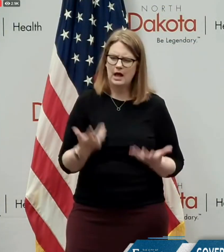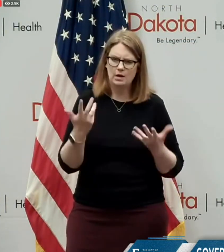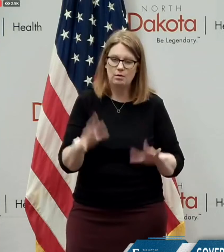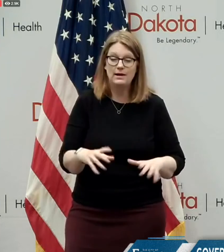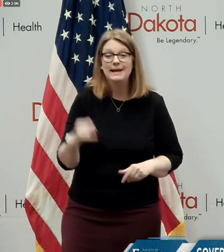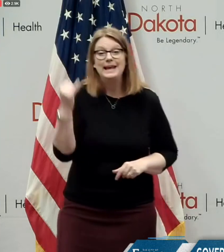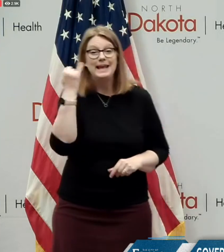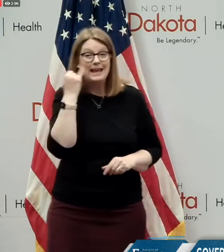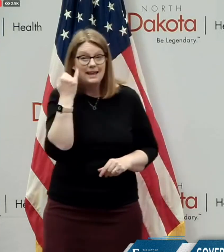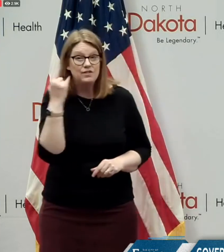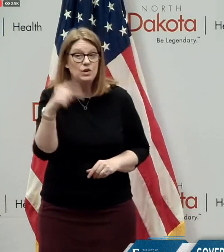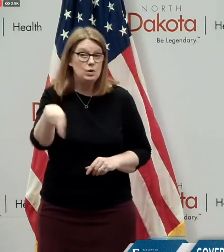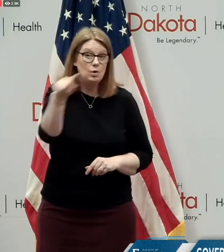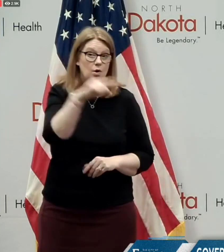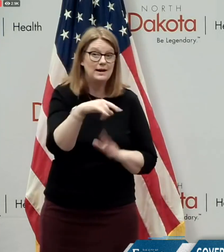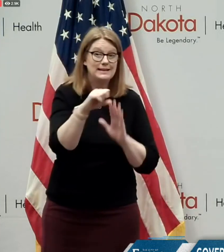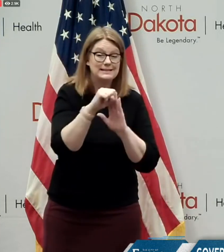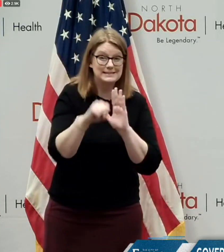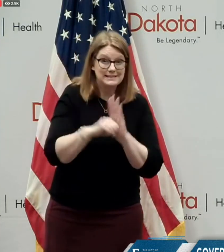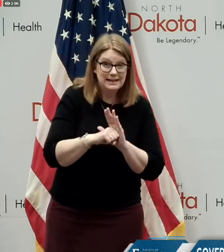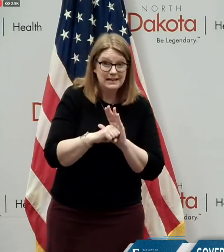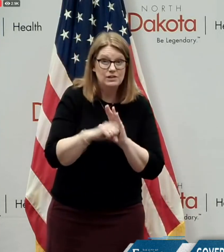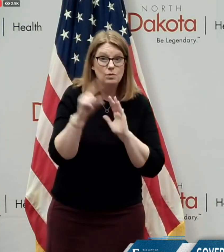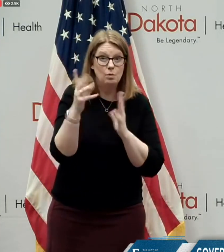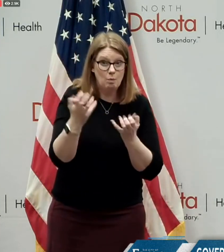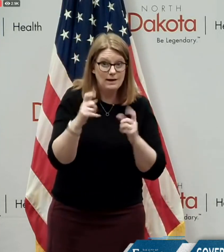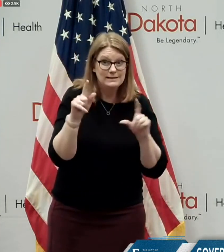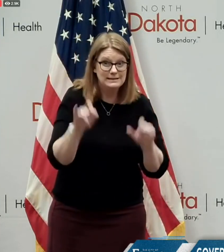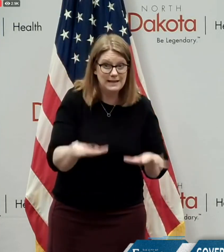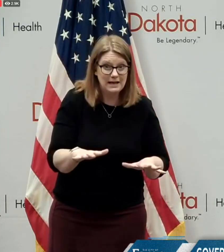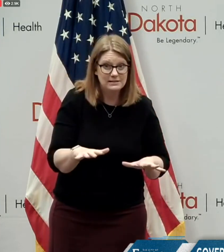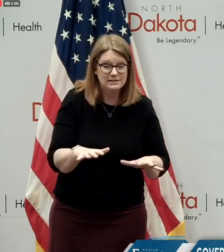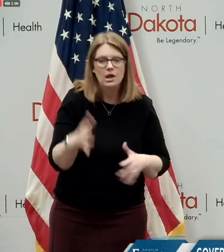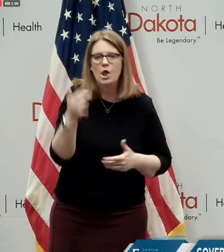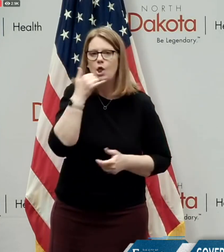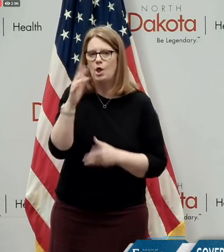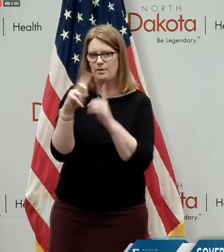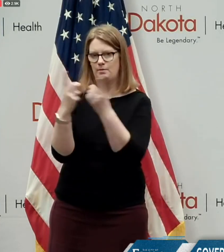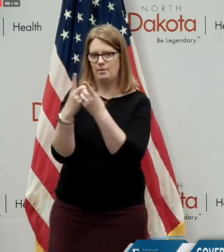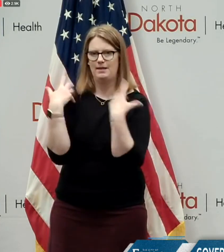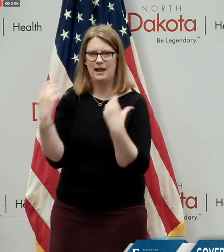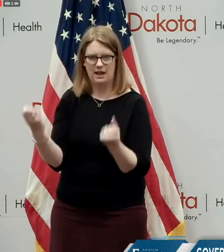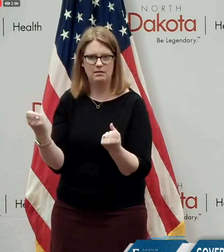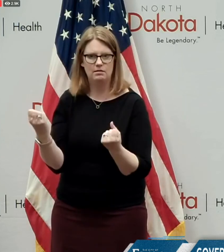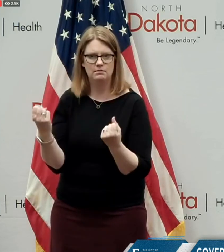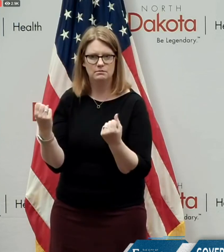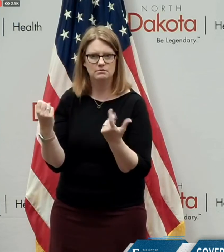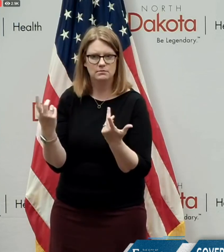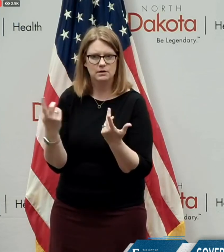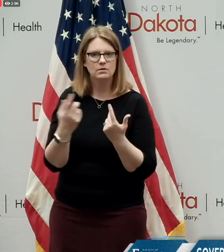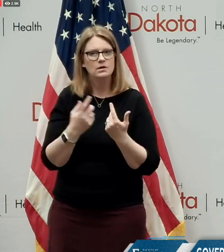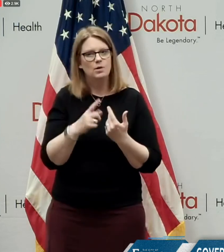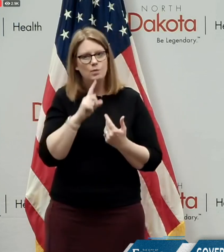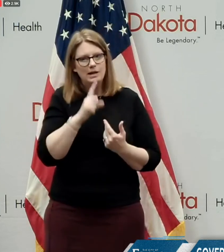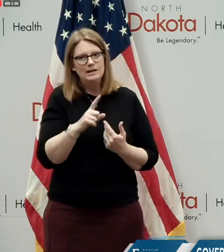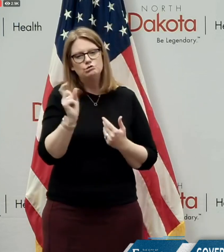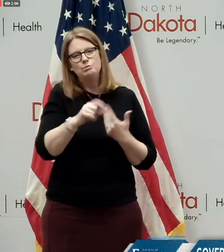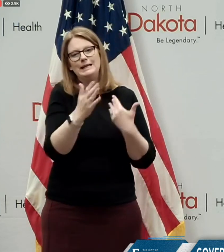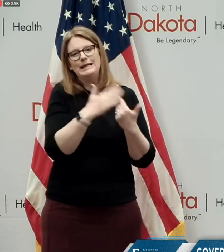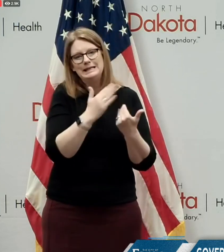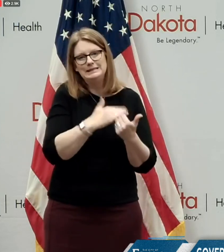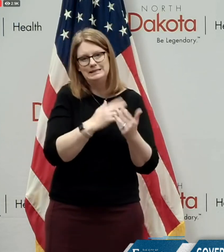state, be sure to reach out to our Department of Health and let us know because we want to make it easy for people to get tested who want to get